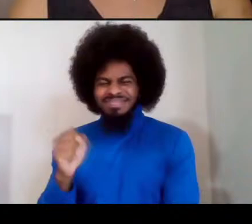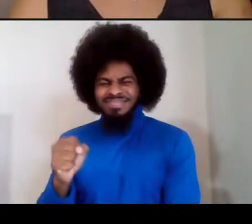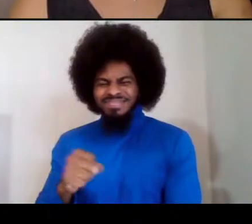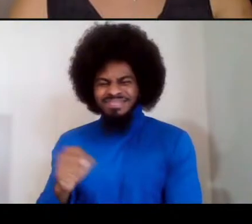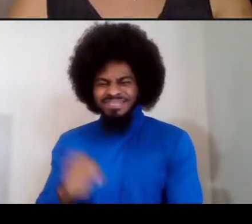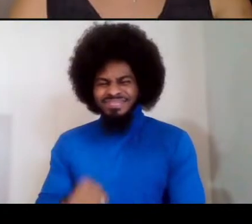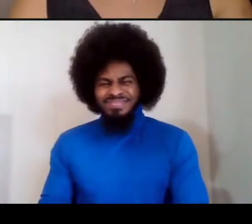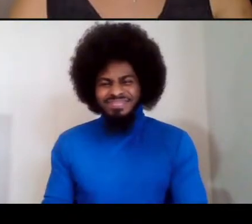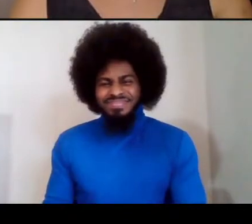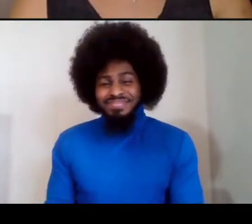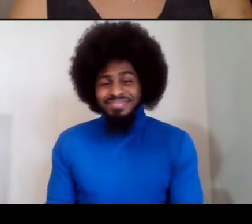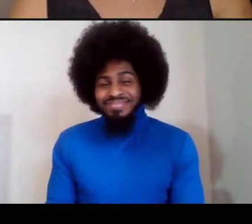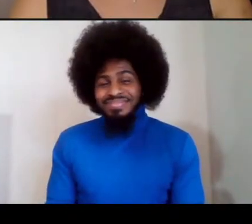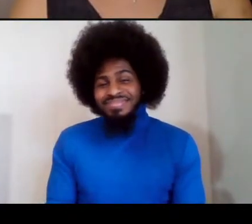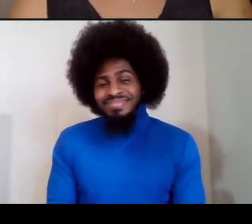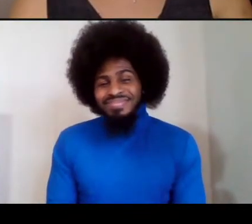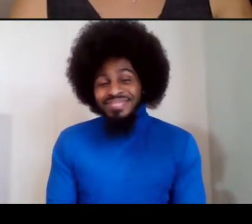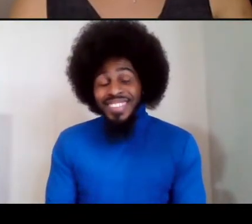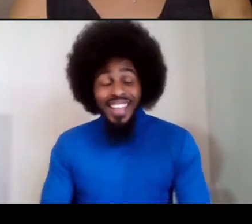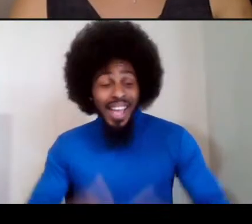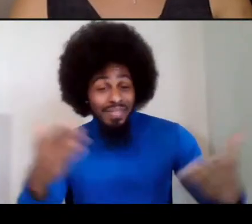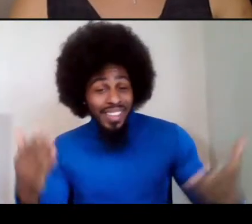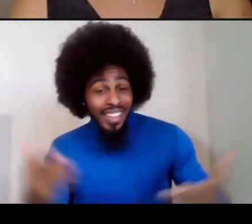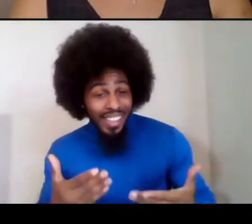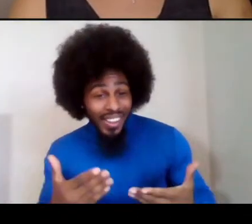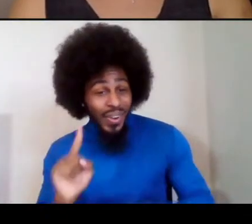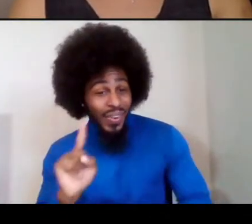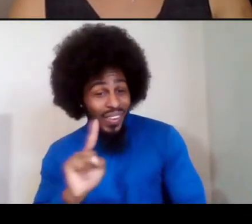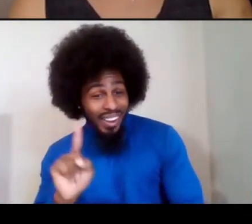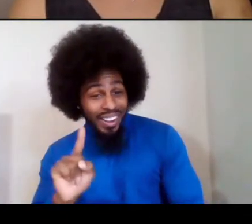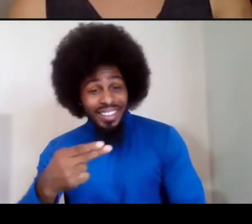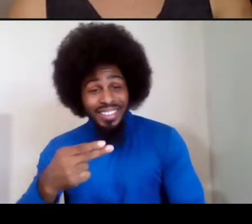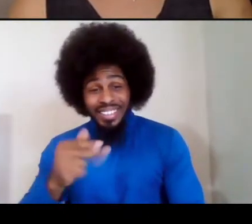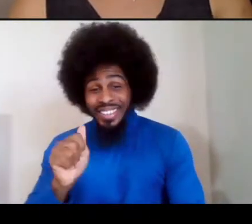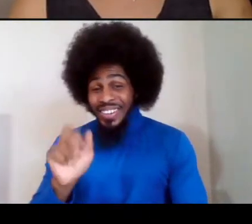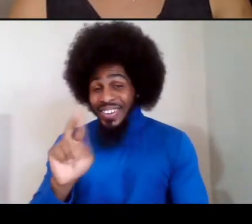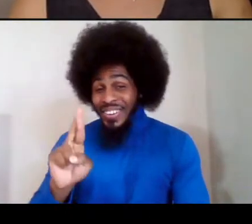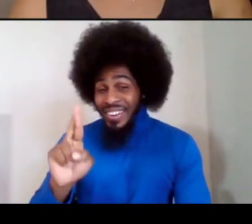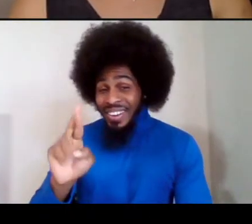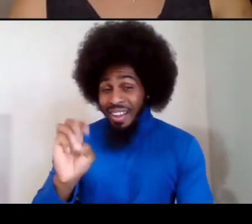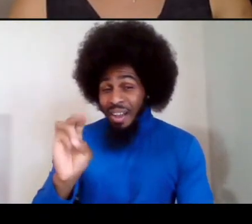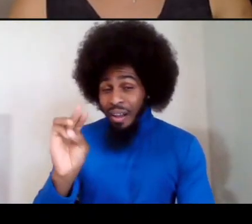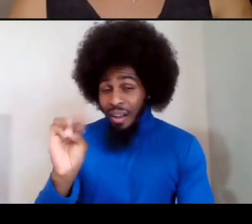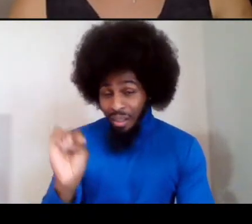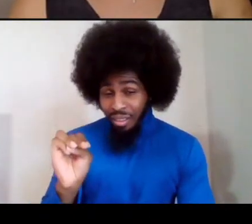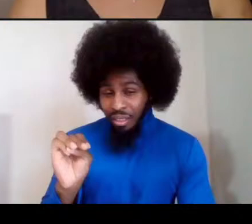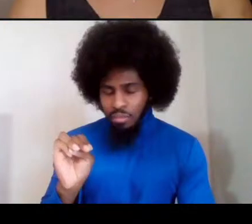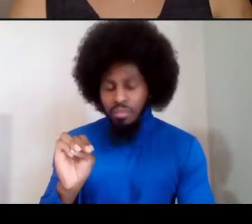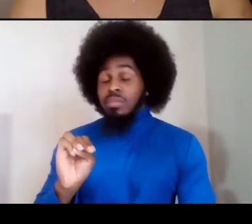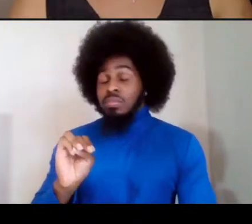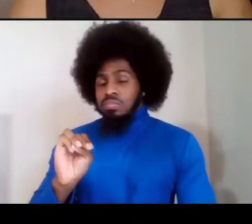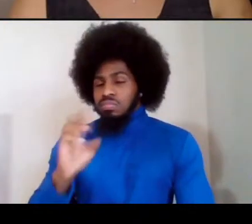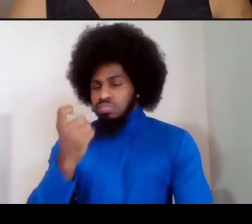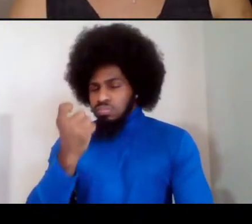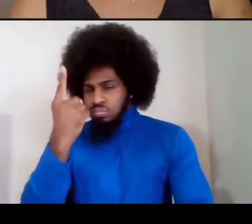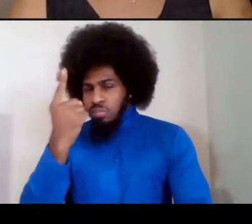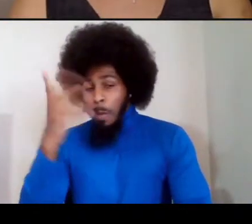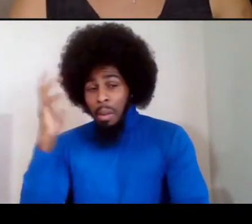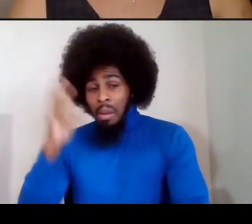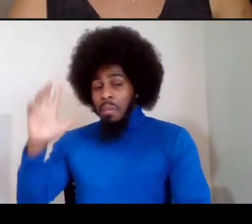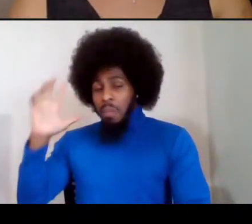I am live from Harlem, which was respectfully and harmoniously occupied by the unceded